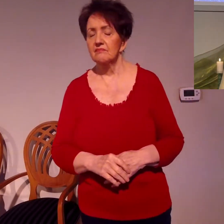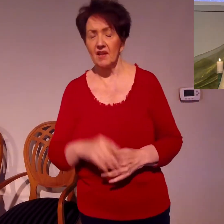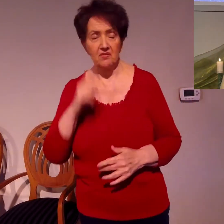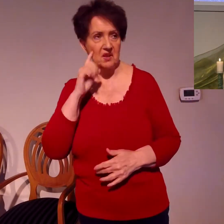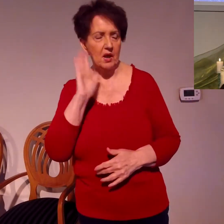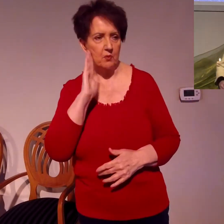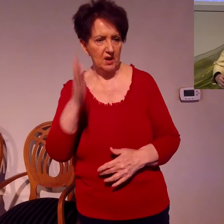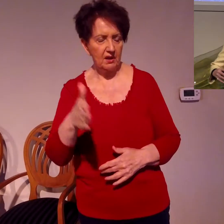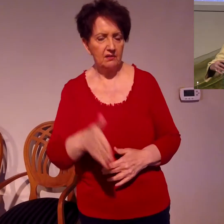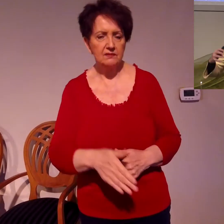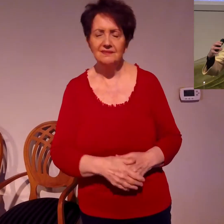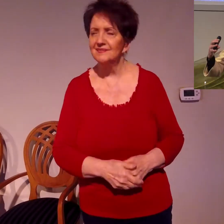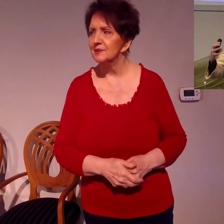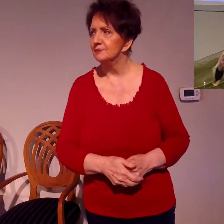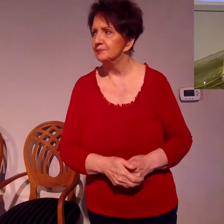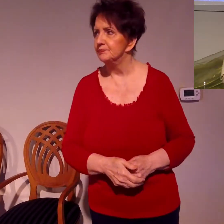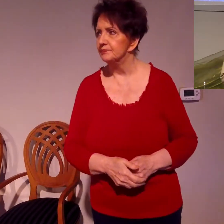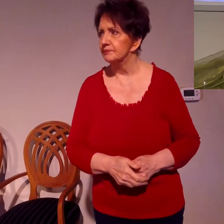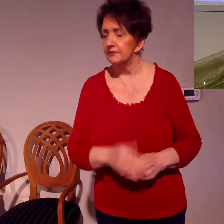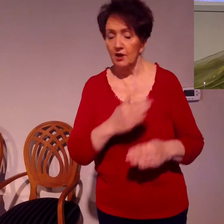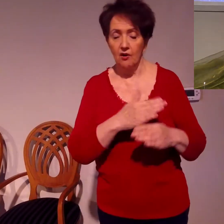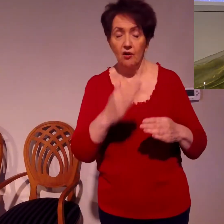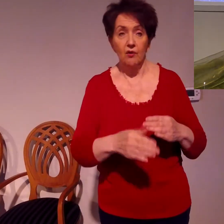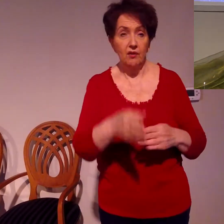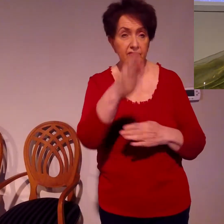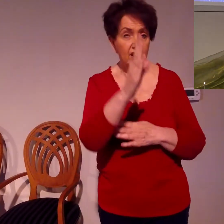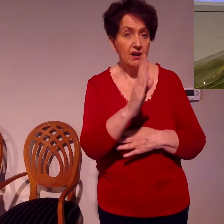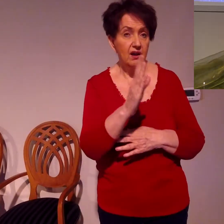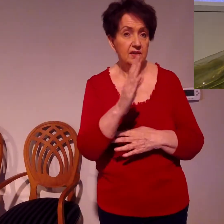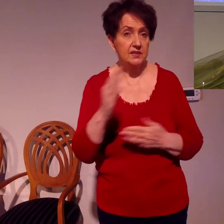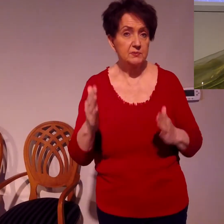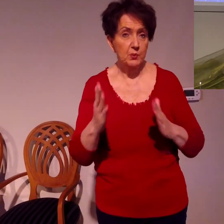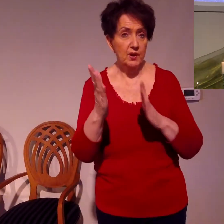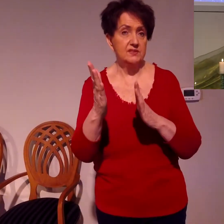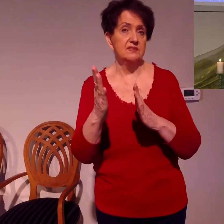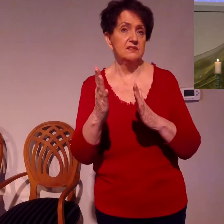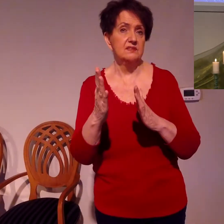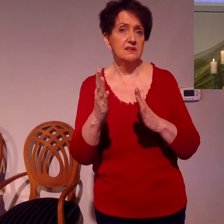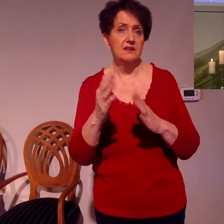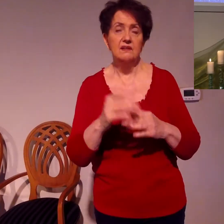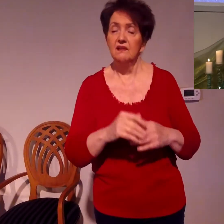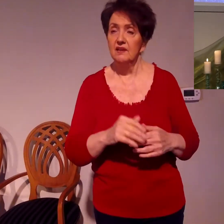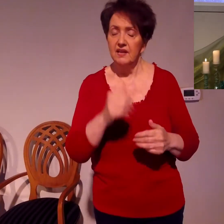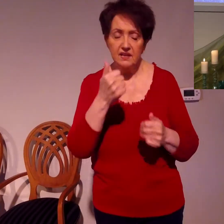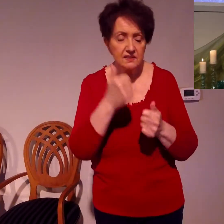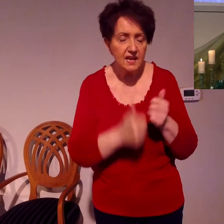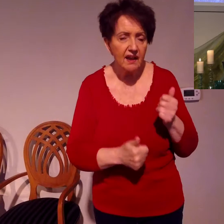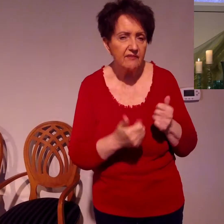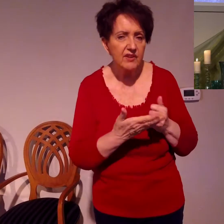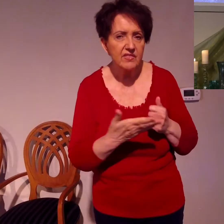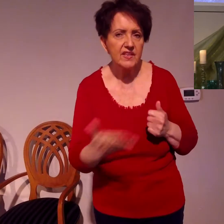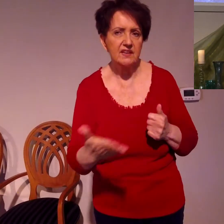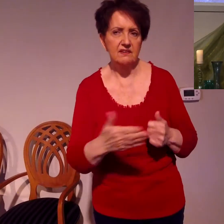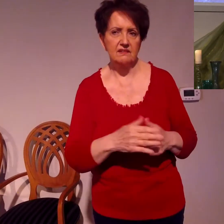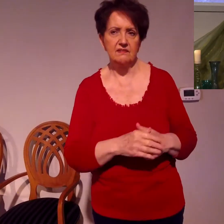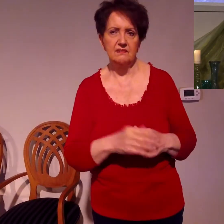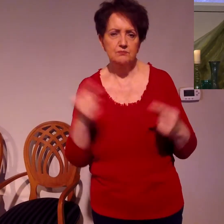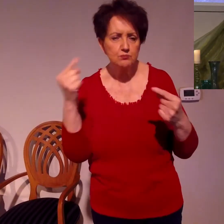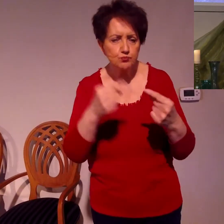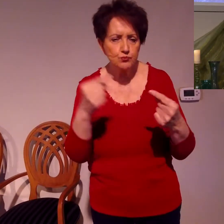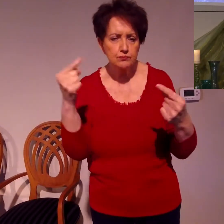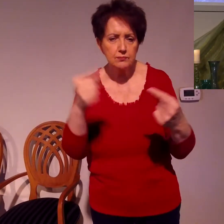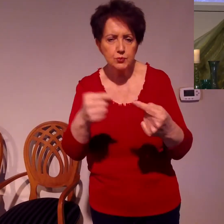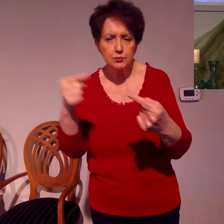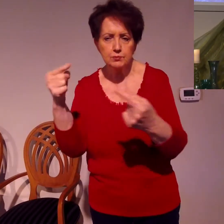I will. The whole of God is ever present, and it's ever present at every single point. I